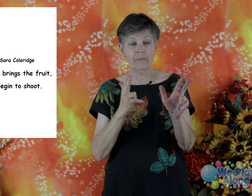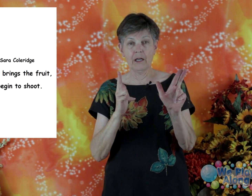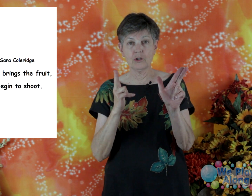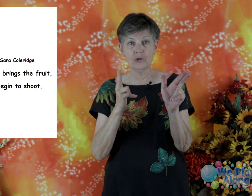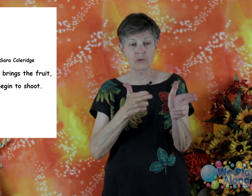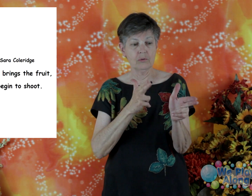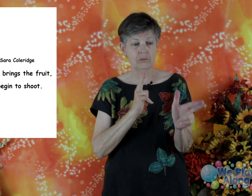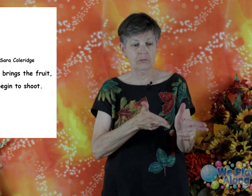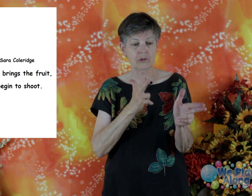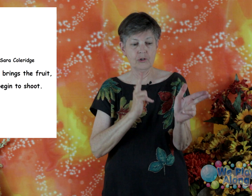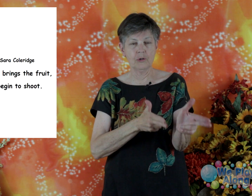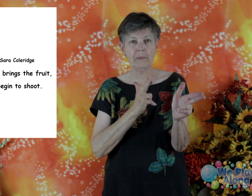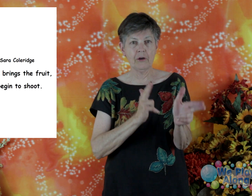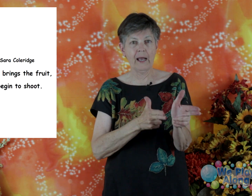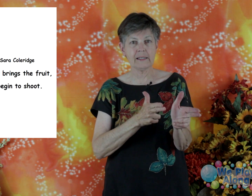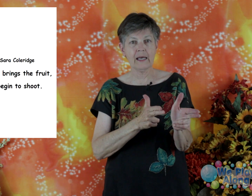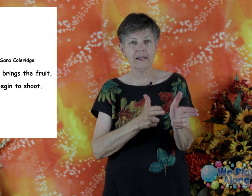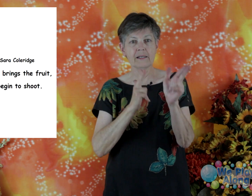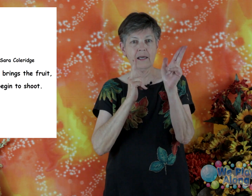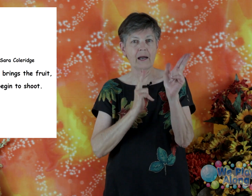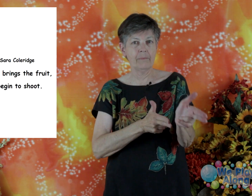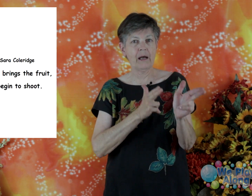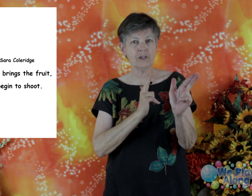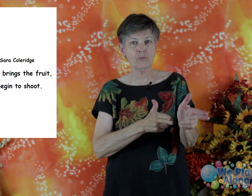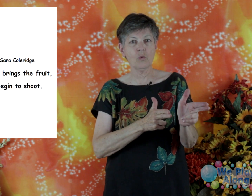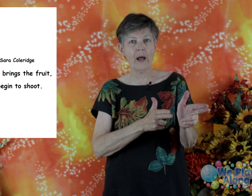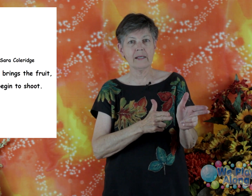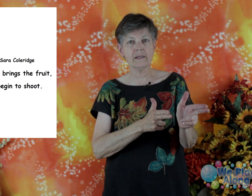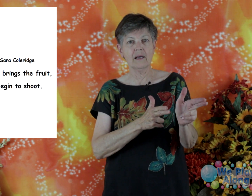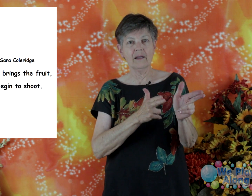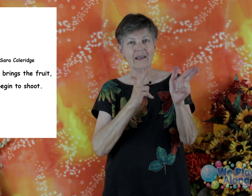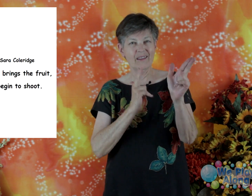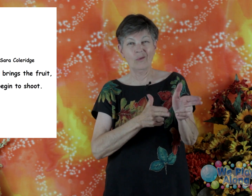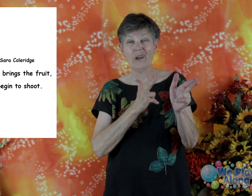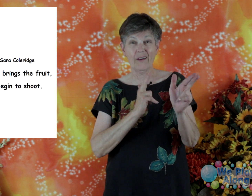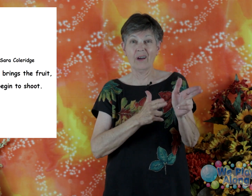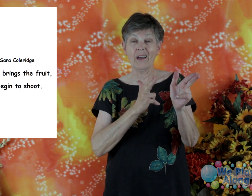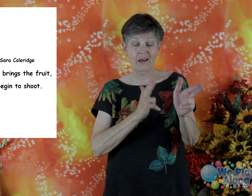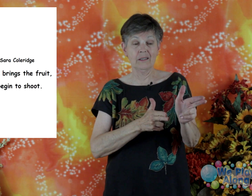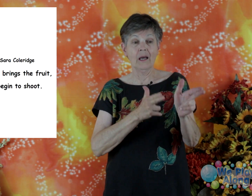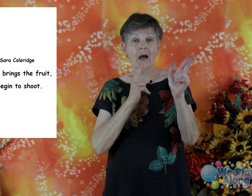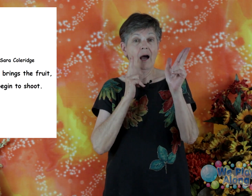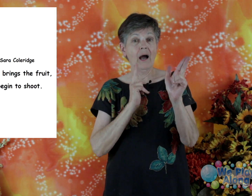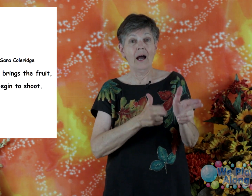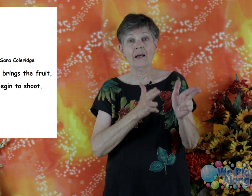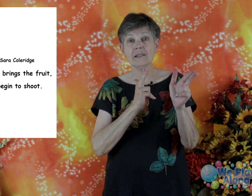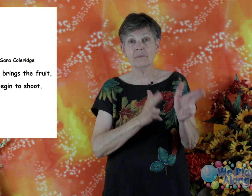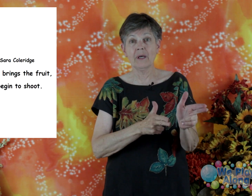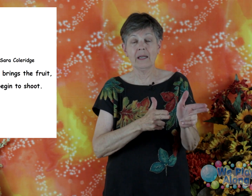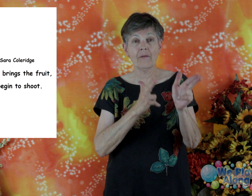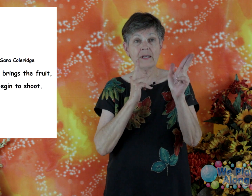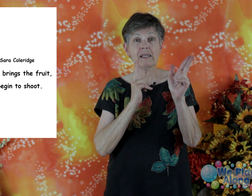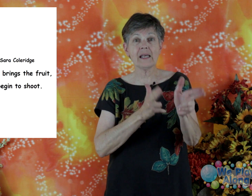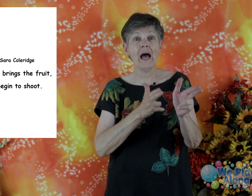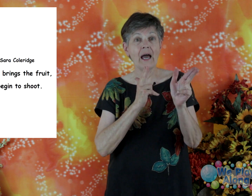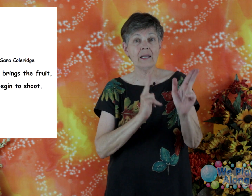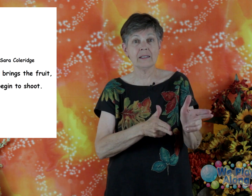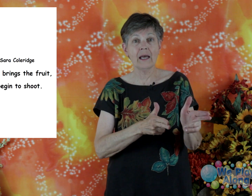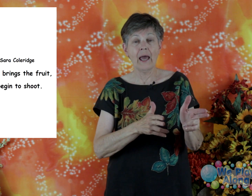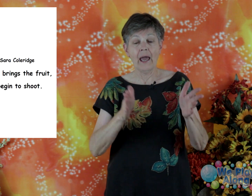make your hands like this and kind of bounce them twice, like you would have a gun. Huntsman. Now, this is hunt, and